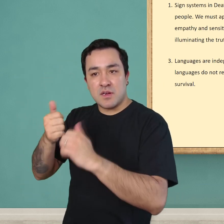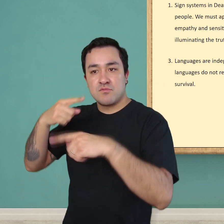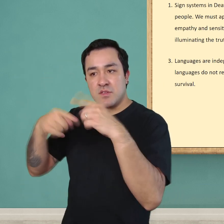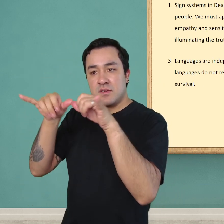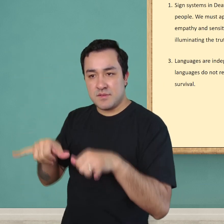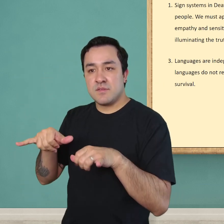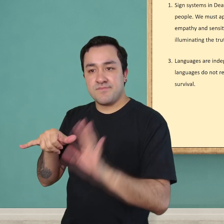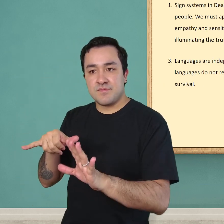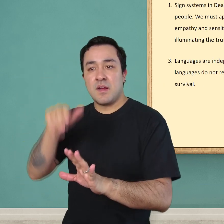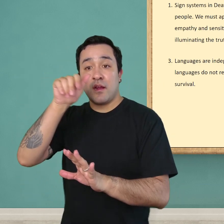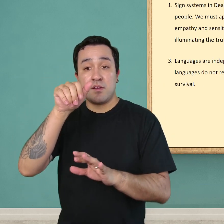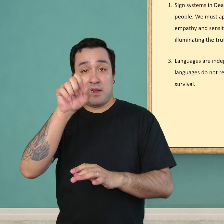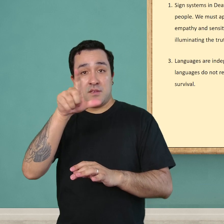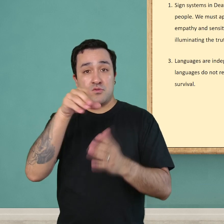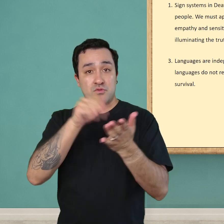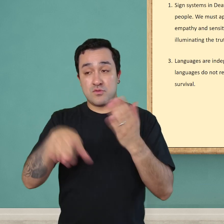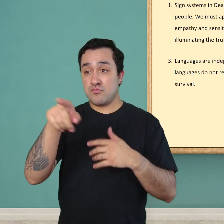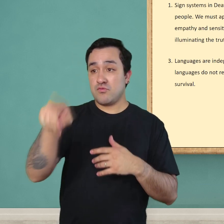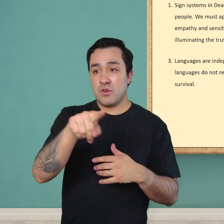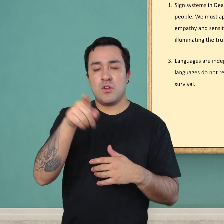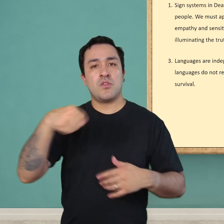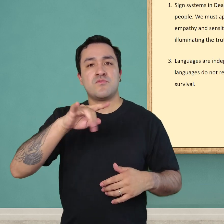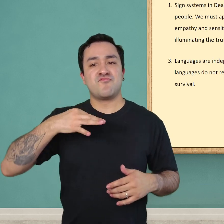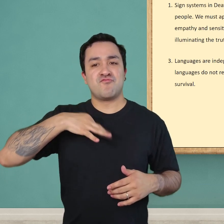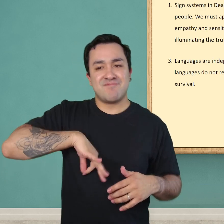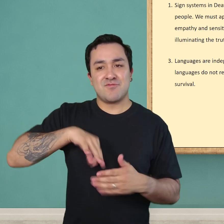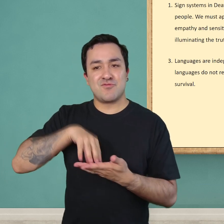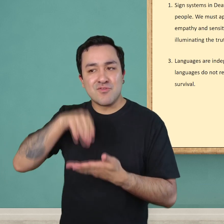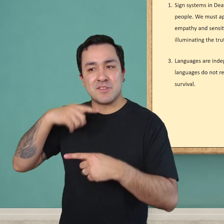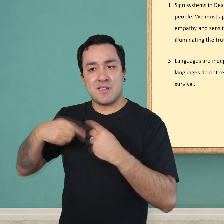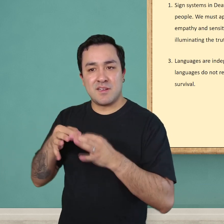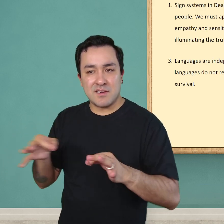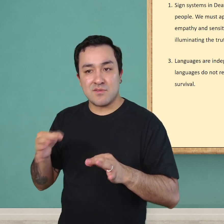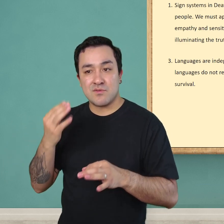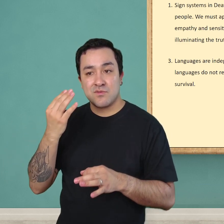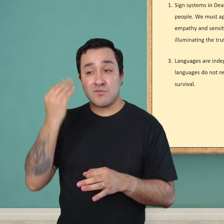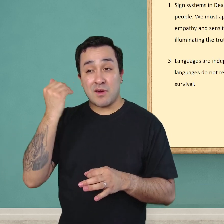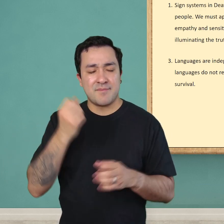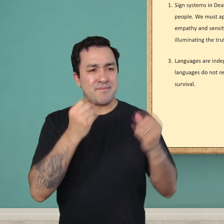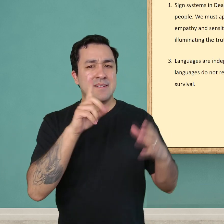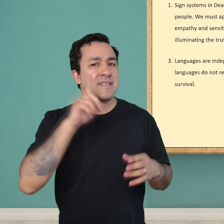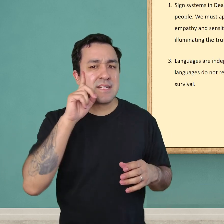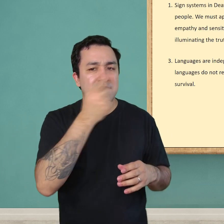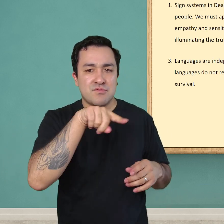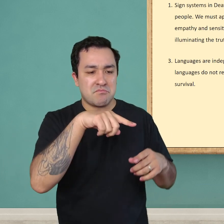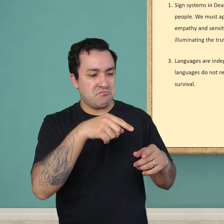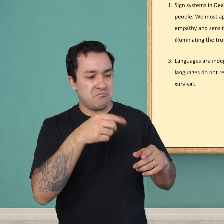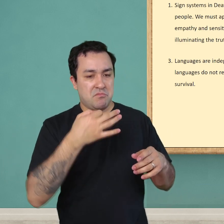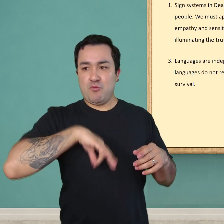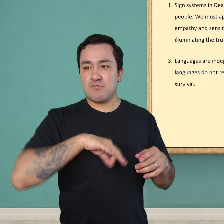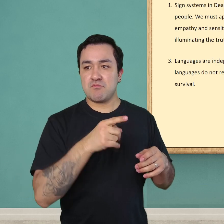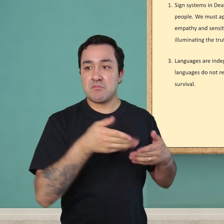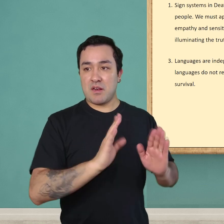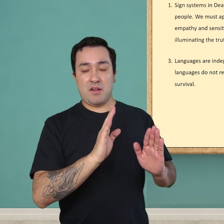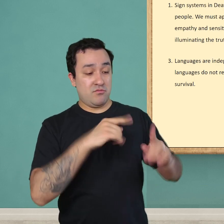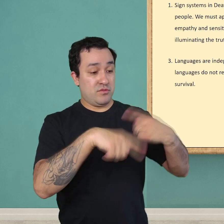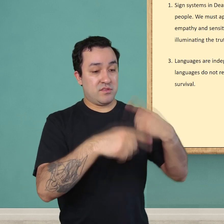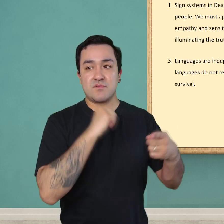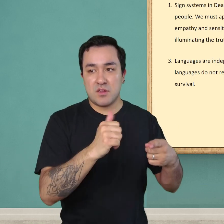reality. As ASL students, you are privileged to be learning a sign language and not a sign system, something many deaf people